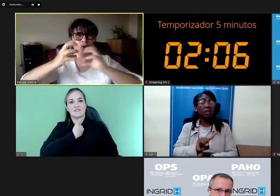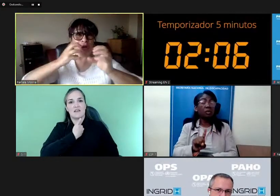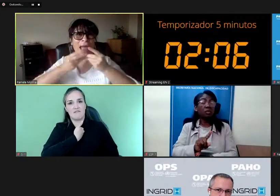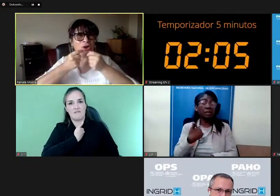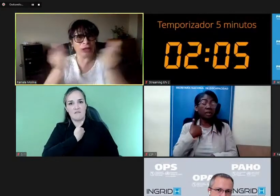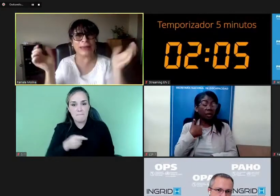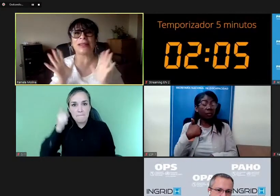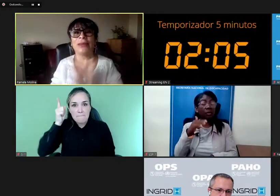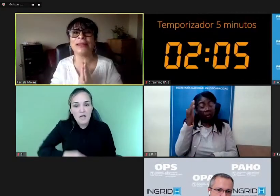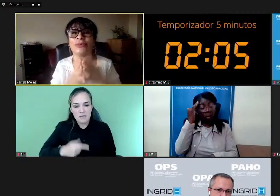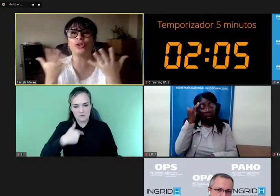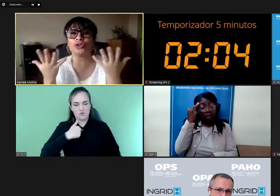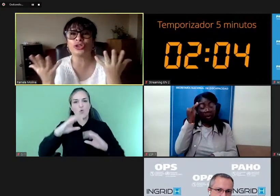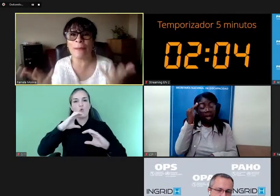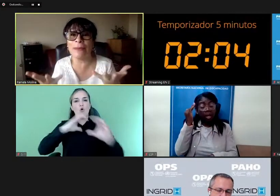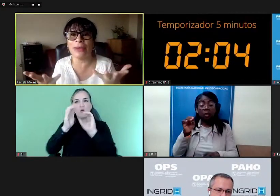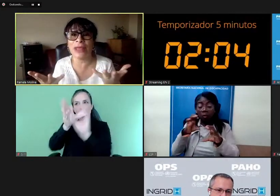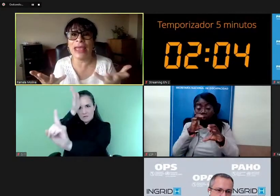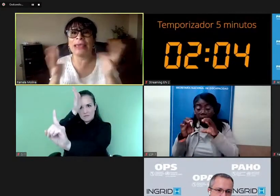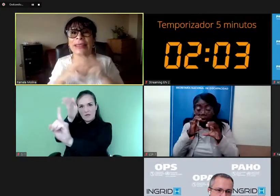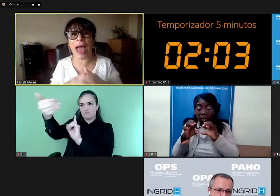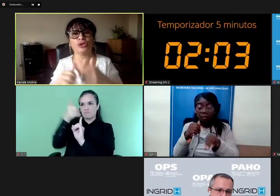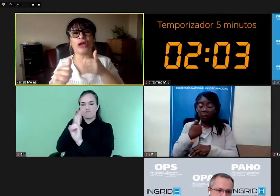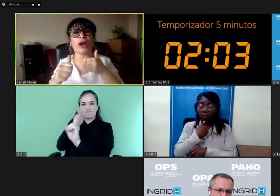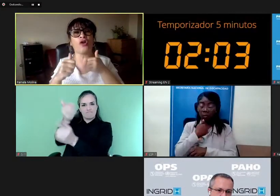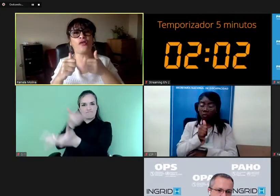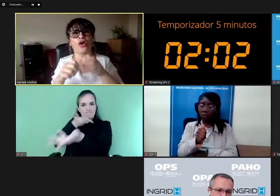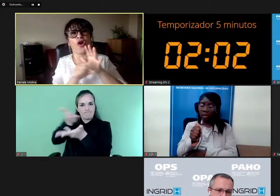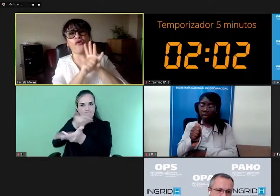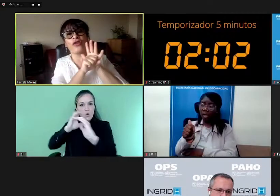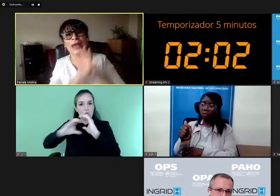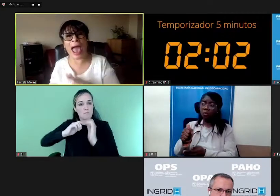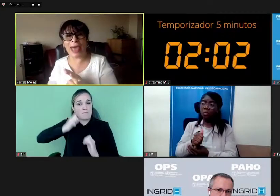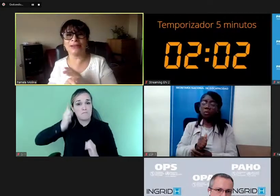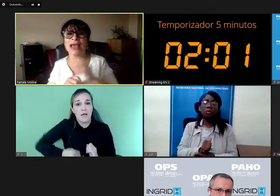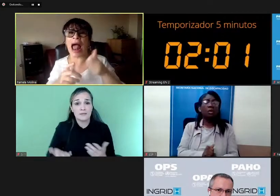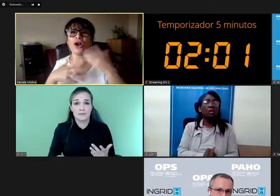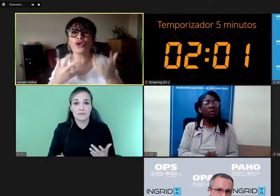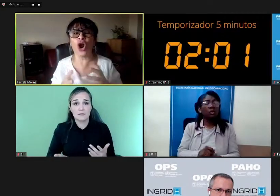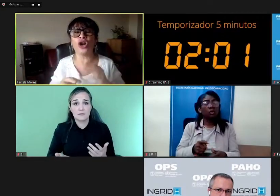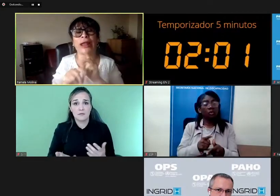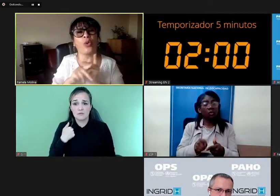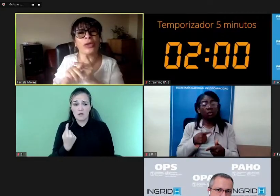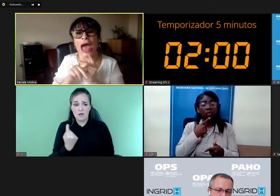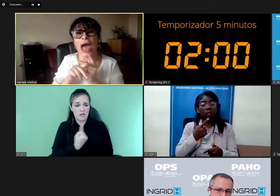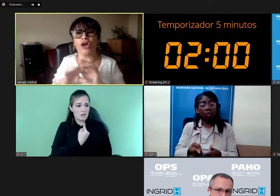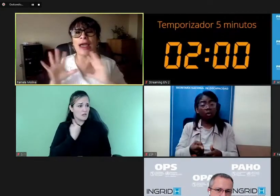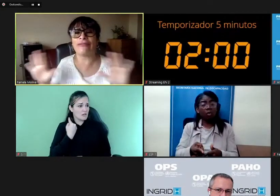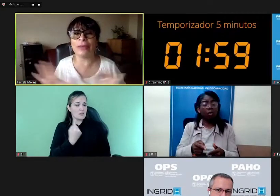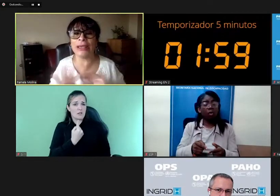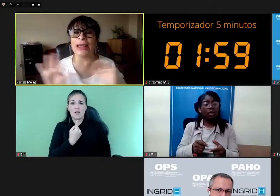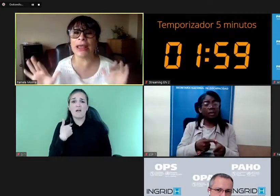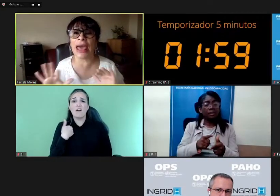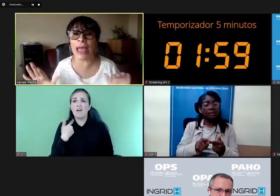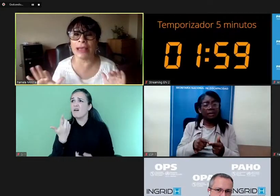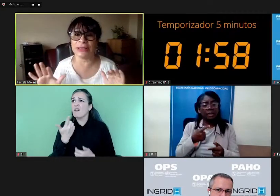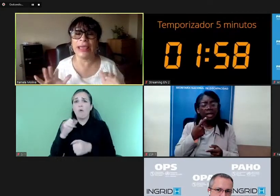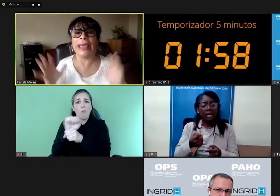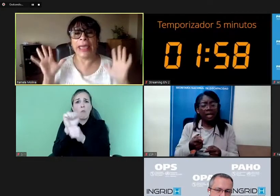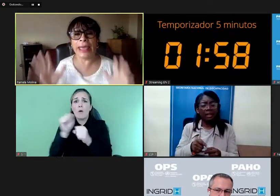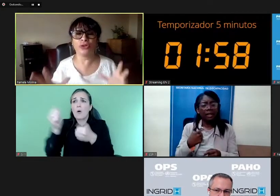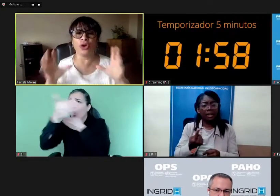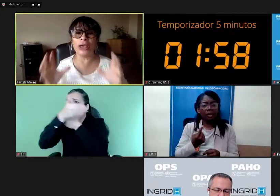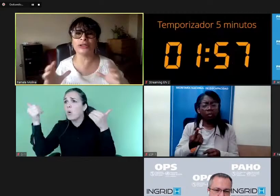decision making capacities we cannot communicate on our own and so we are confined to the role